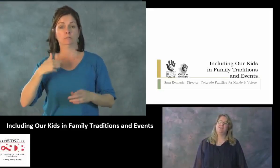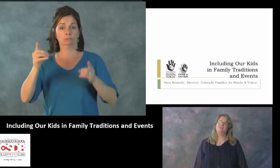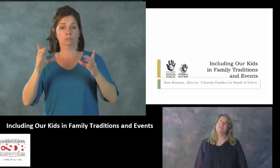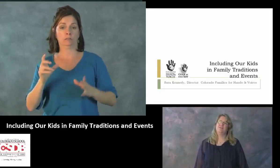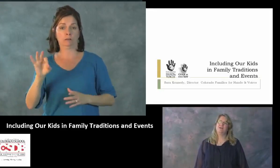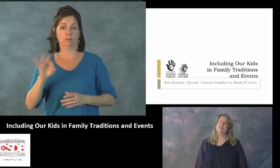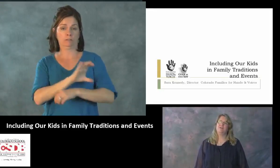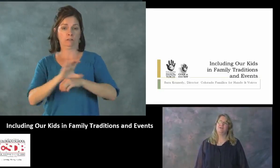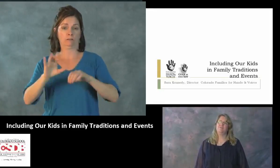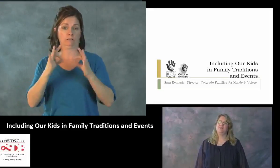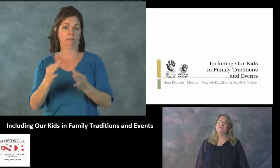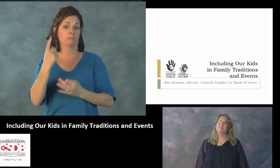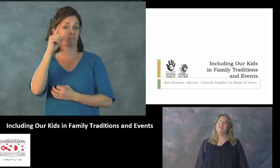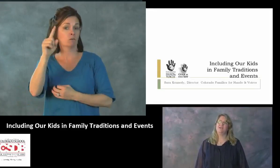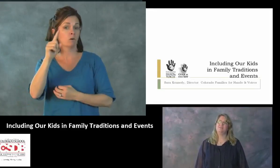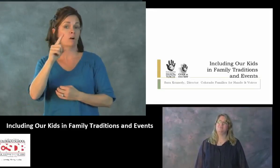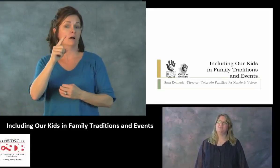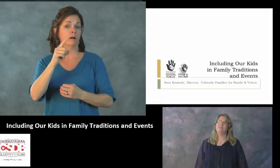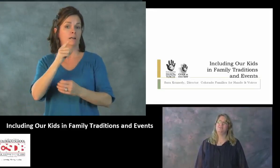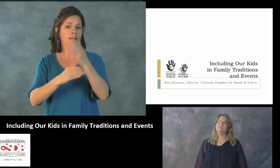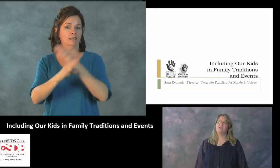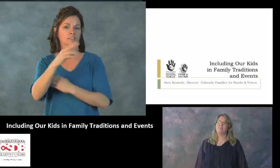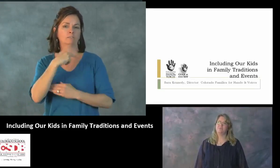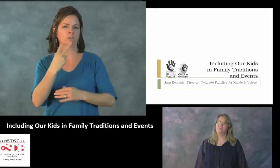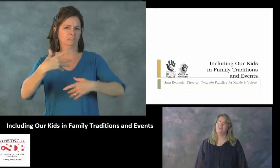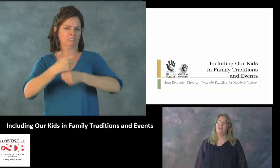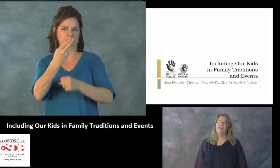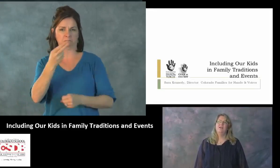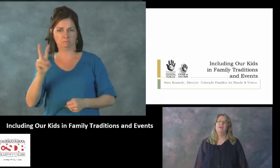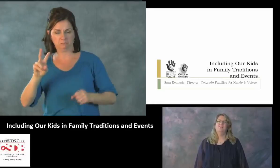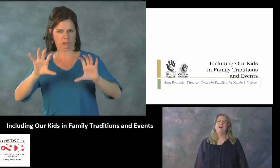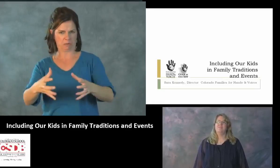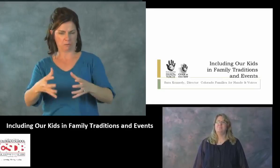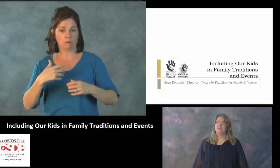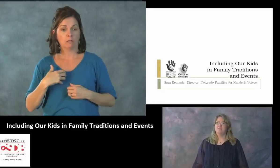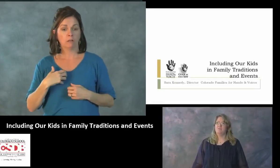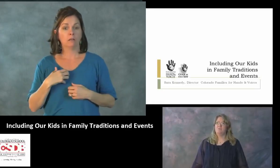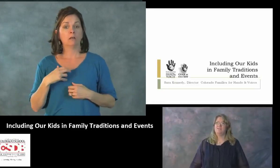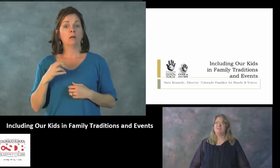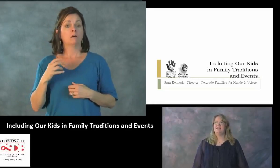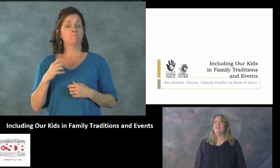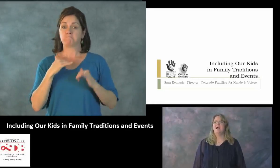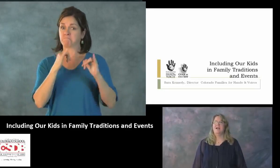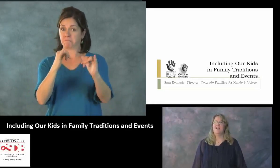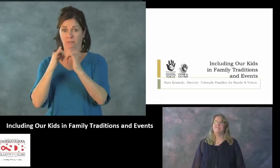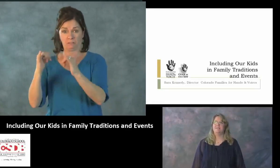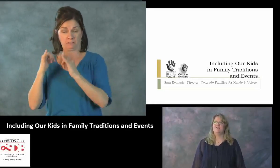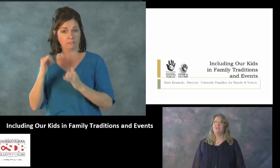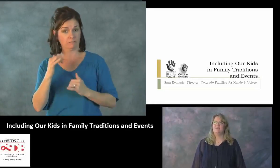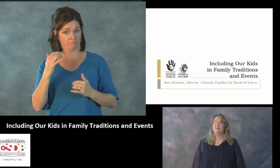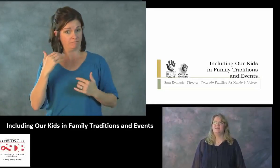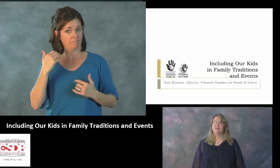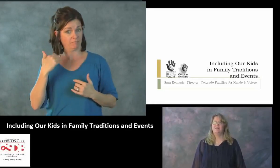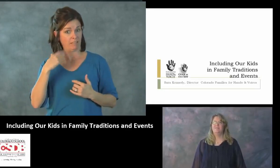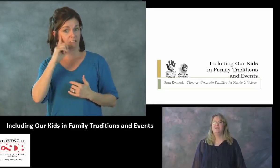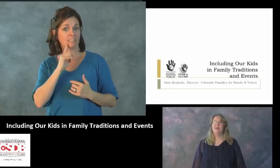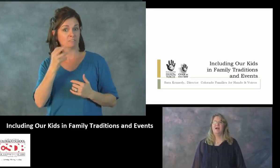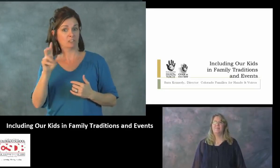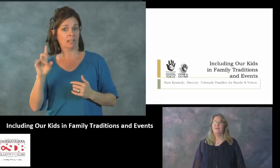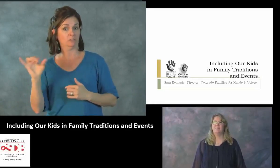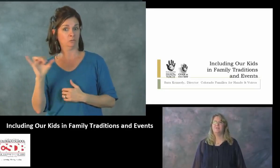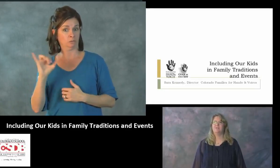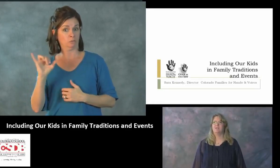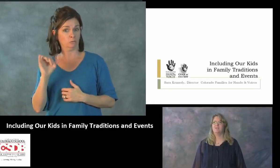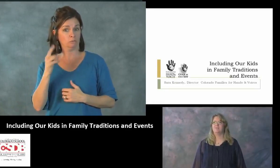the director of the Colorado Families for Hands and Voices chapter. Like many of you listening, I have a deaf child myself, and